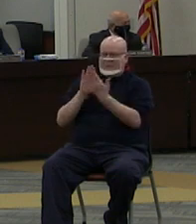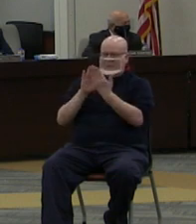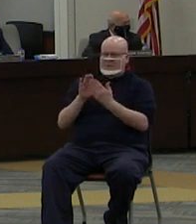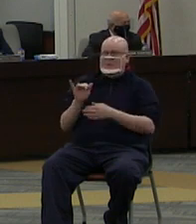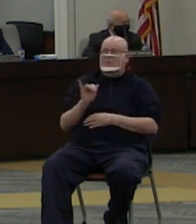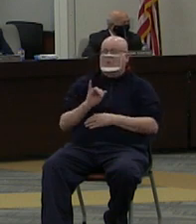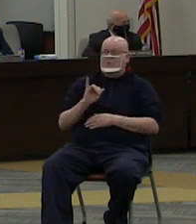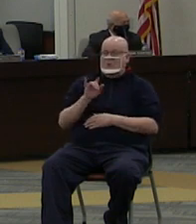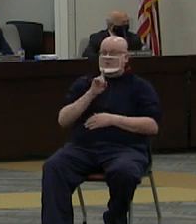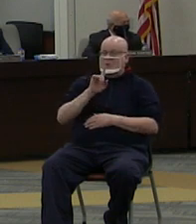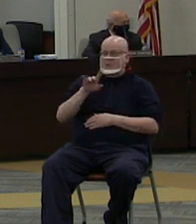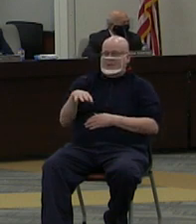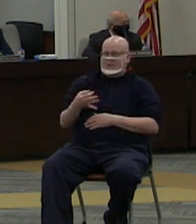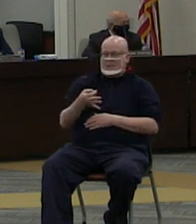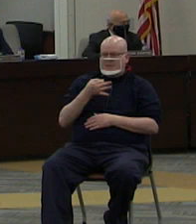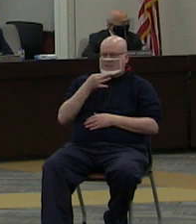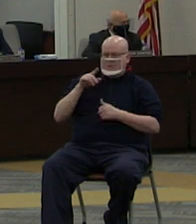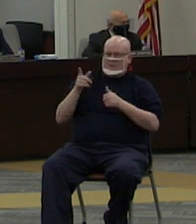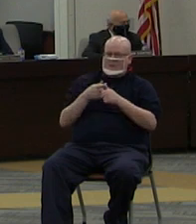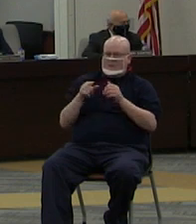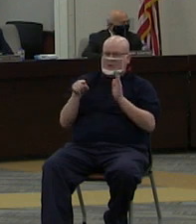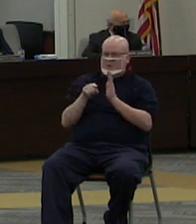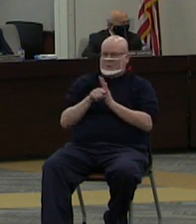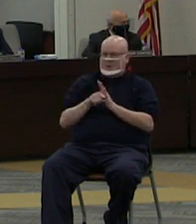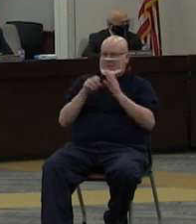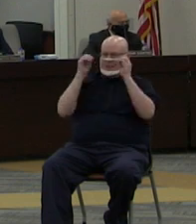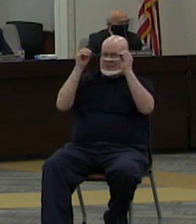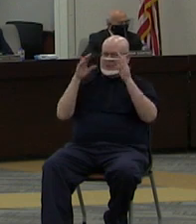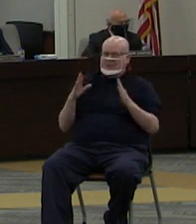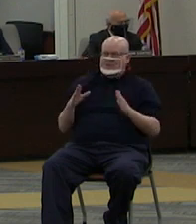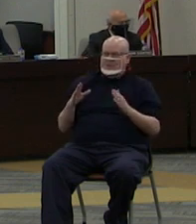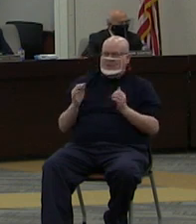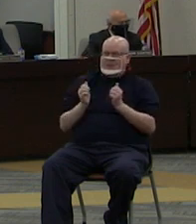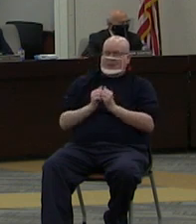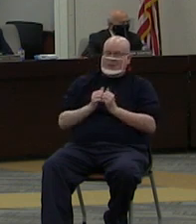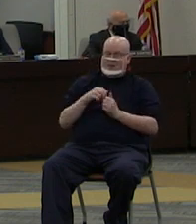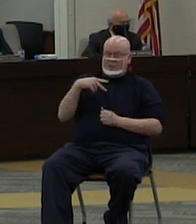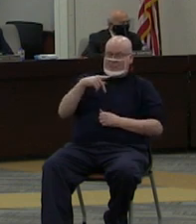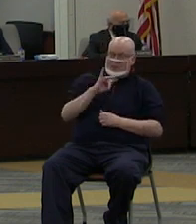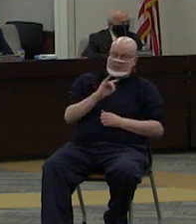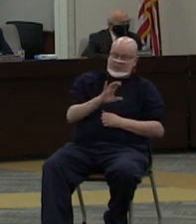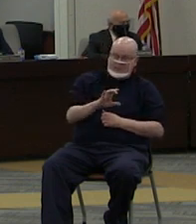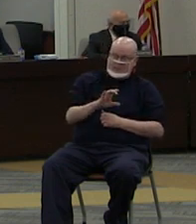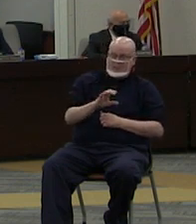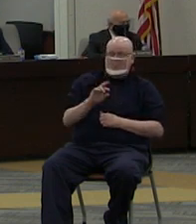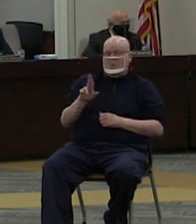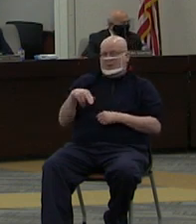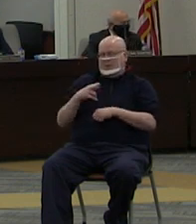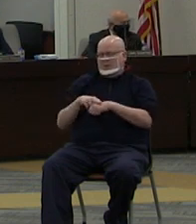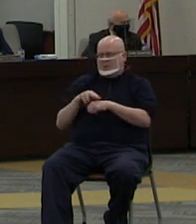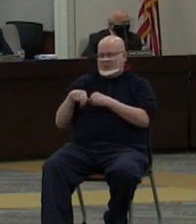an exceptional first grade teacher in a pandemic year and in a normal year. So just personal gratitude for that.